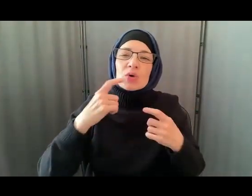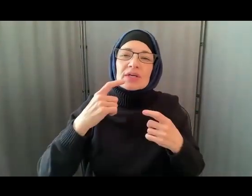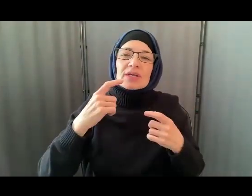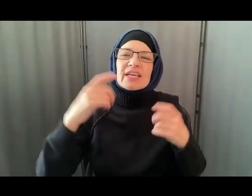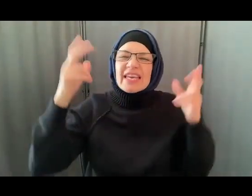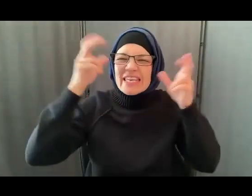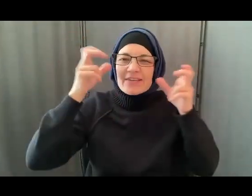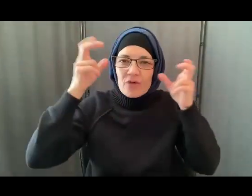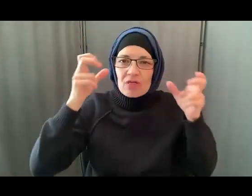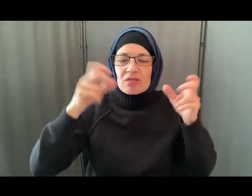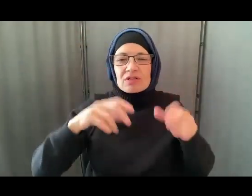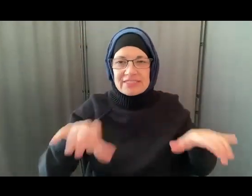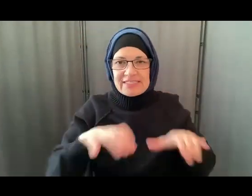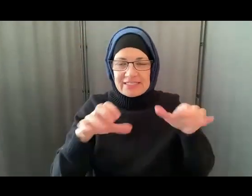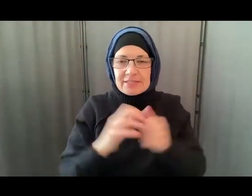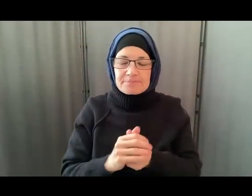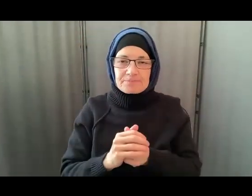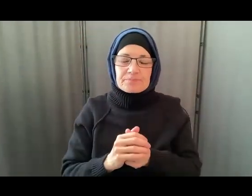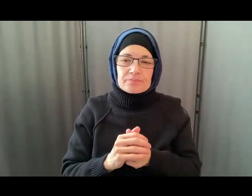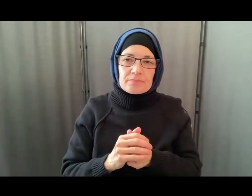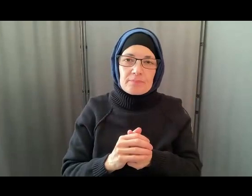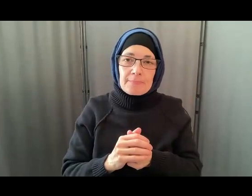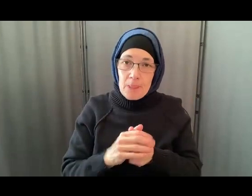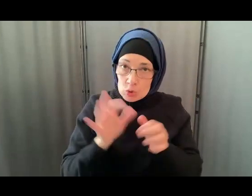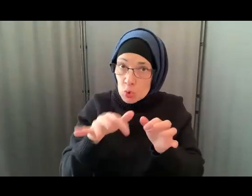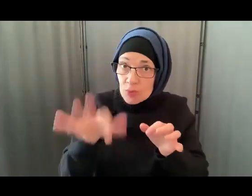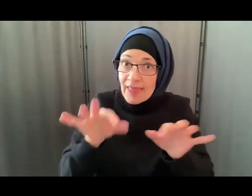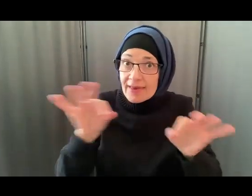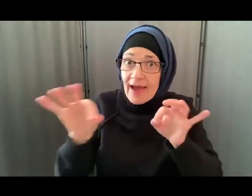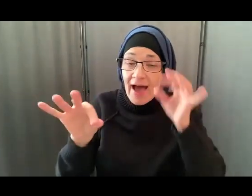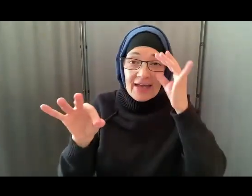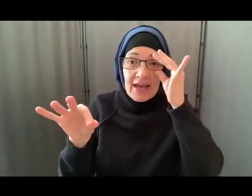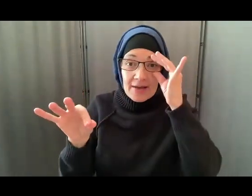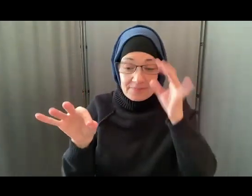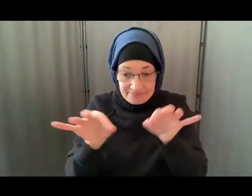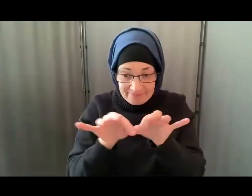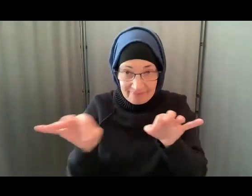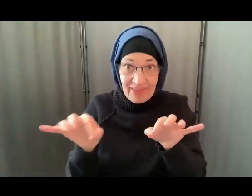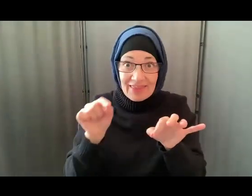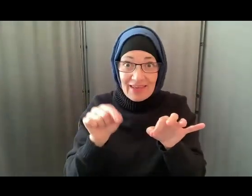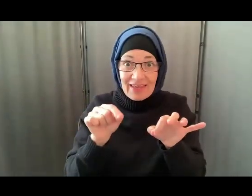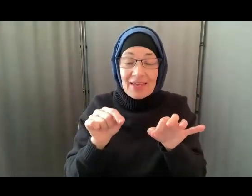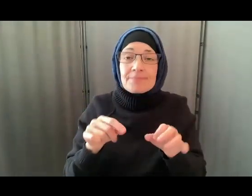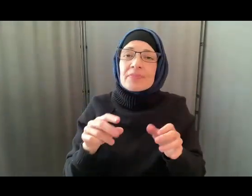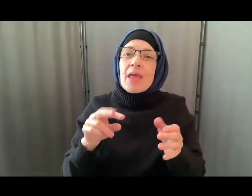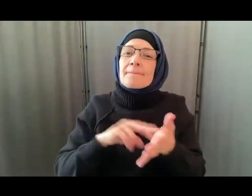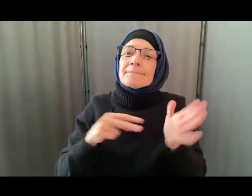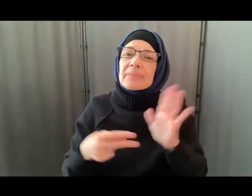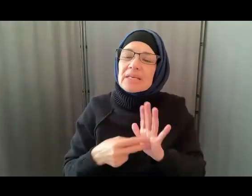In a statement in this ayah, it points to the fact that we